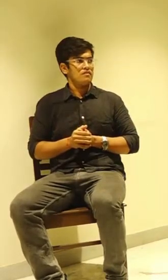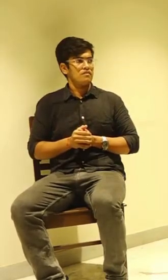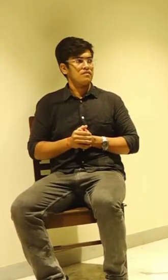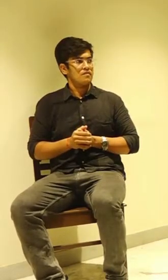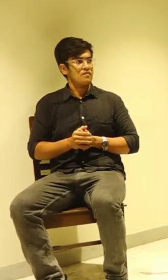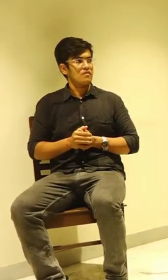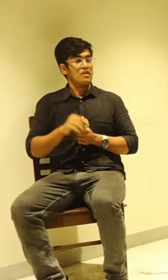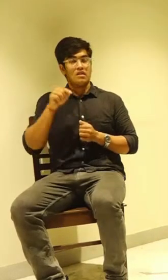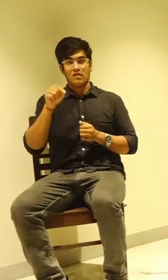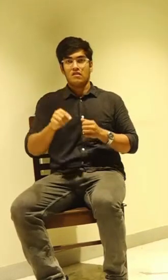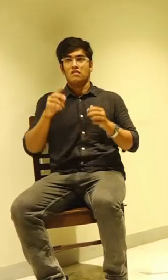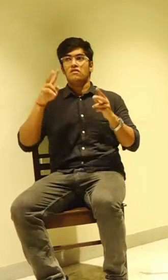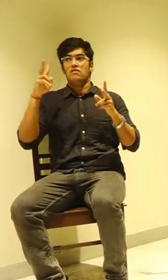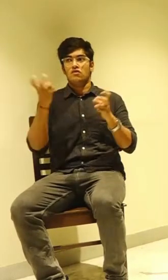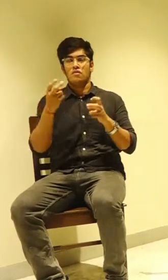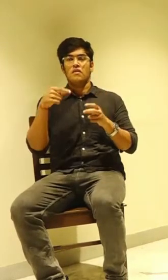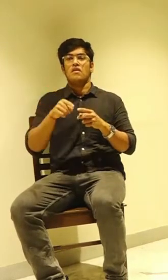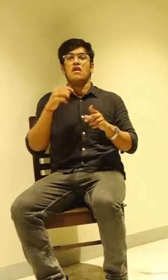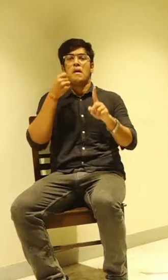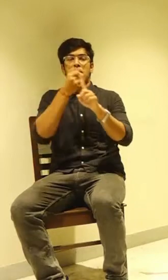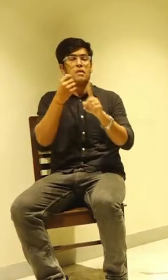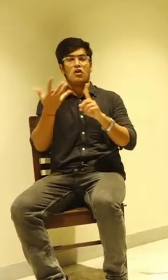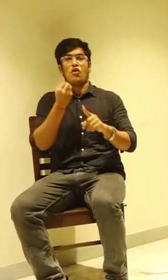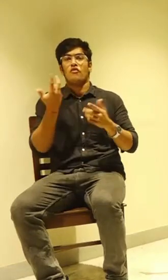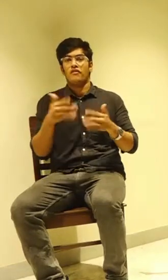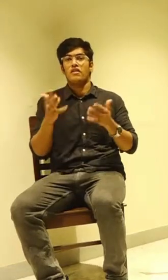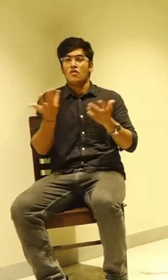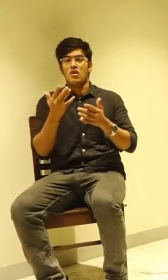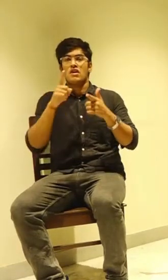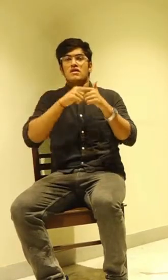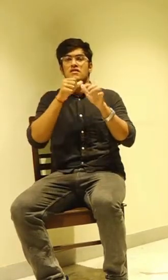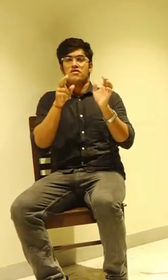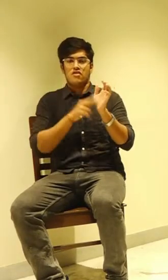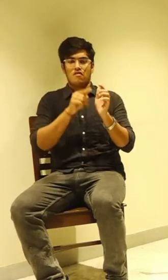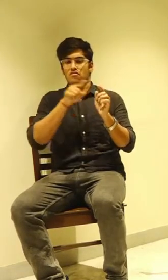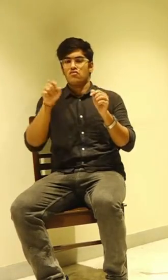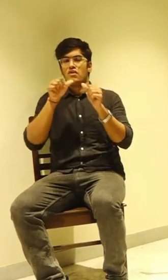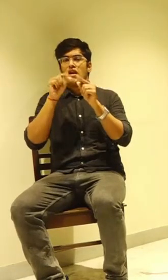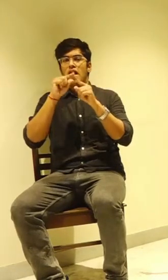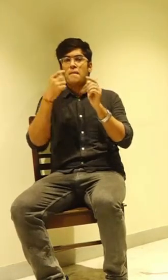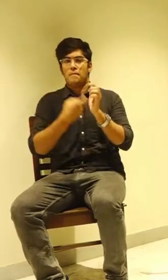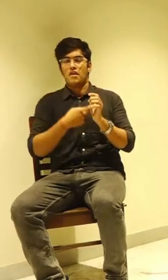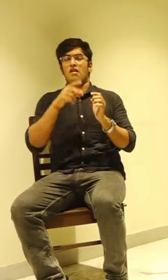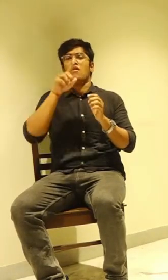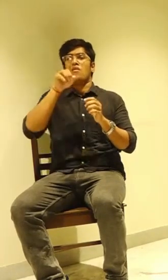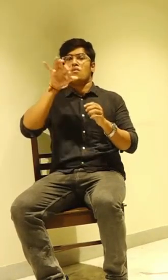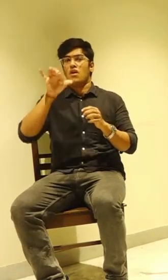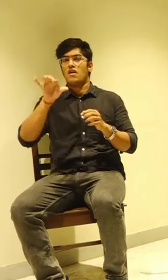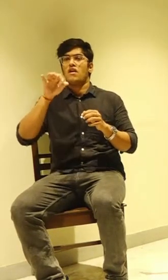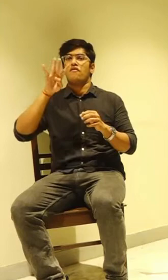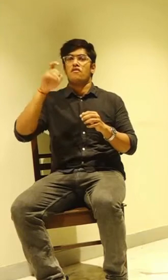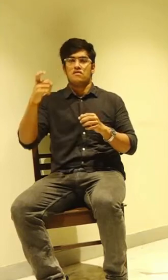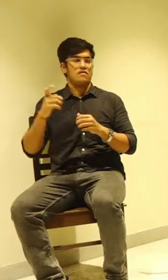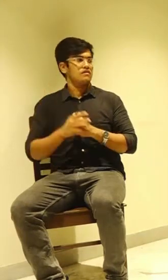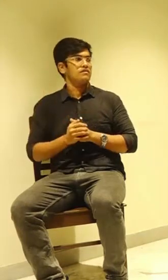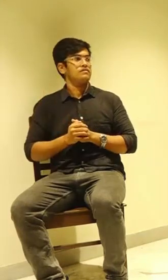This intervention had an impact between January and April of 1947. And between January and April of 1947,